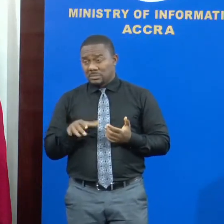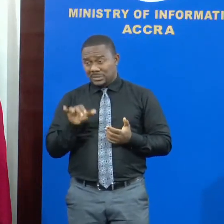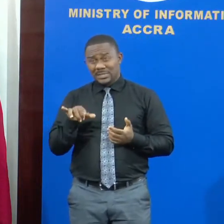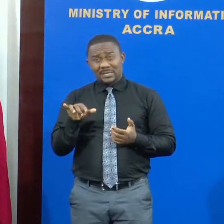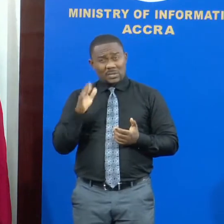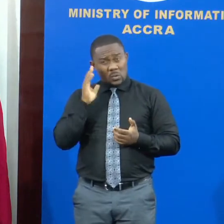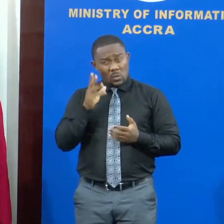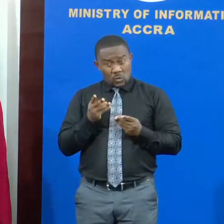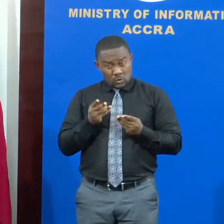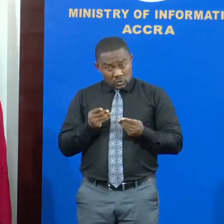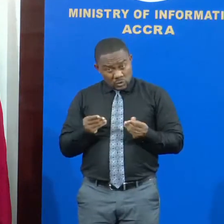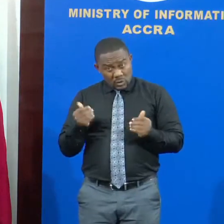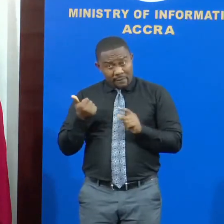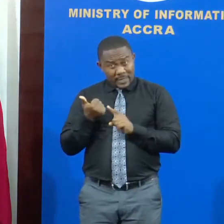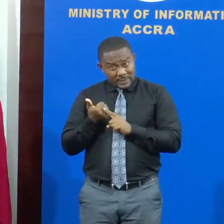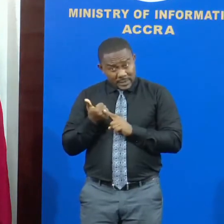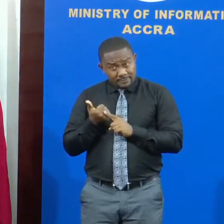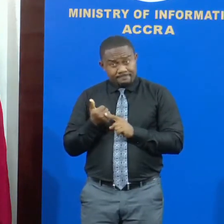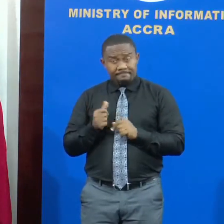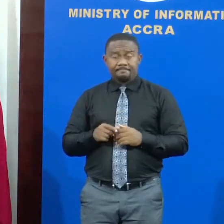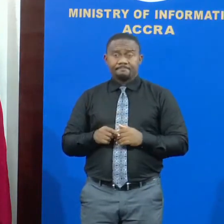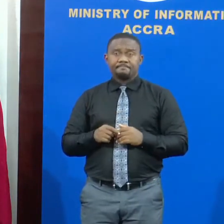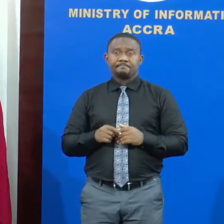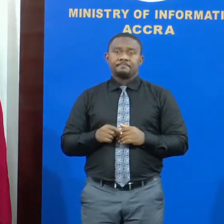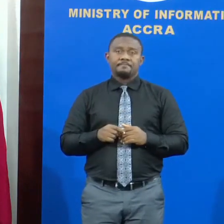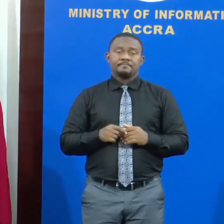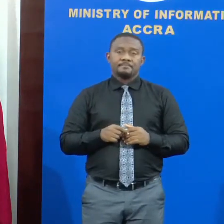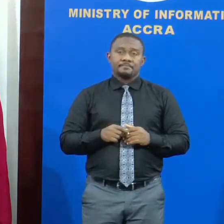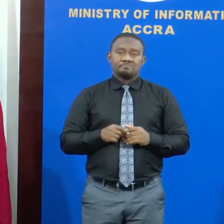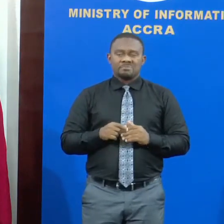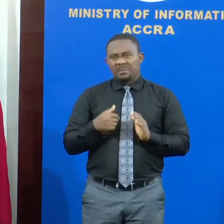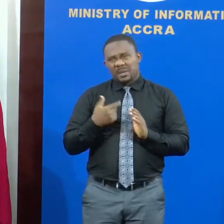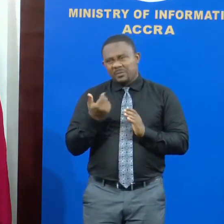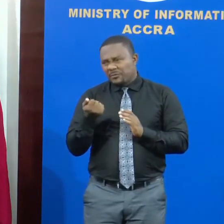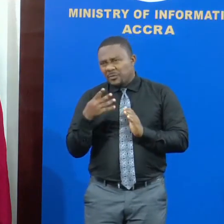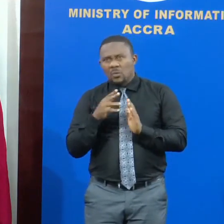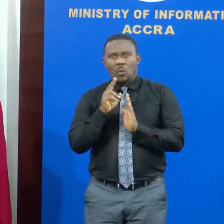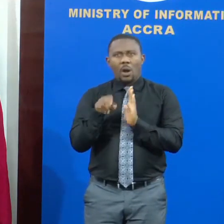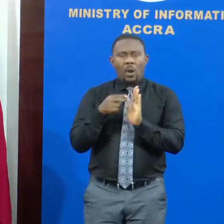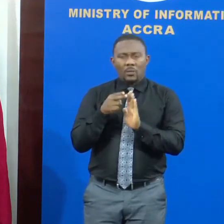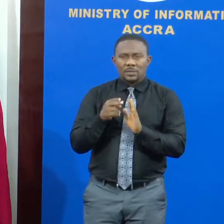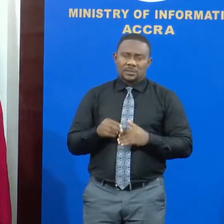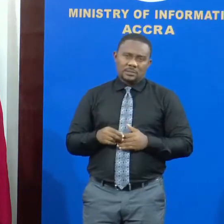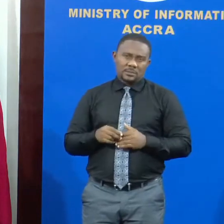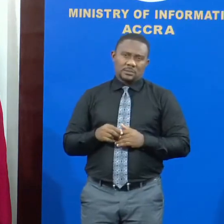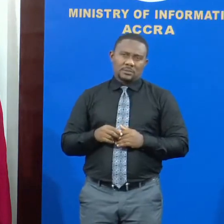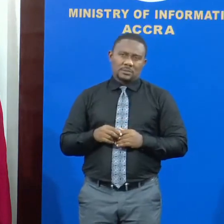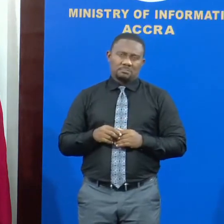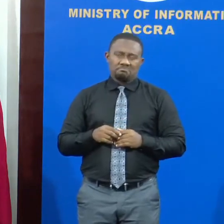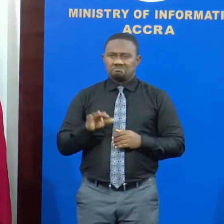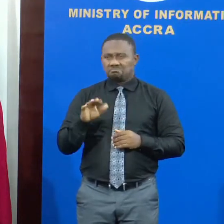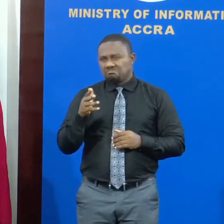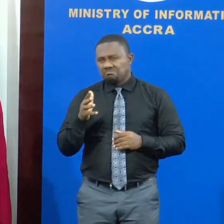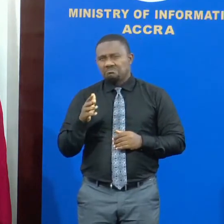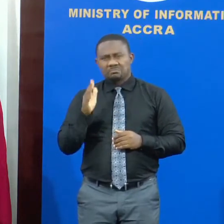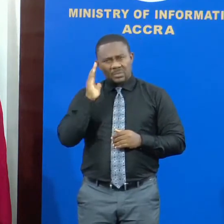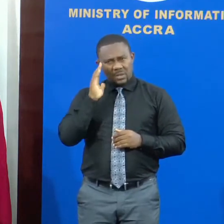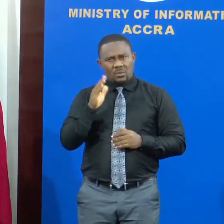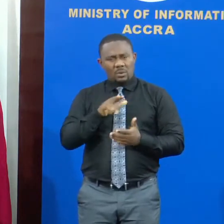will resolve itself, within a matter of hours. And then one way or the other, you